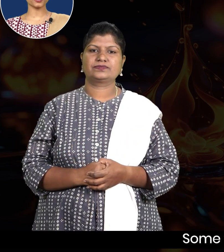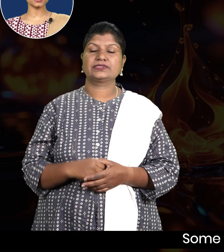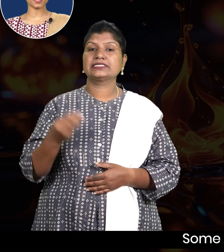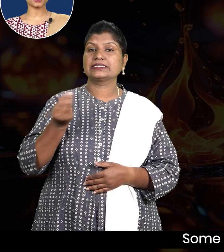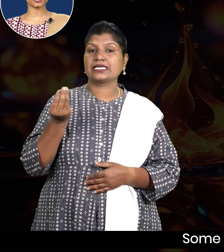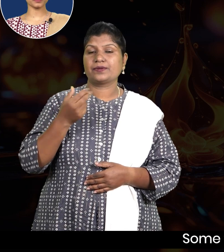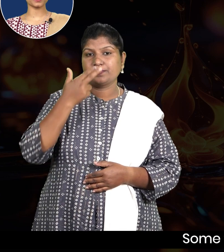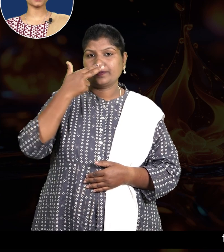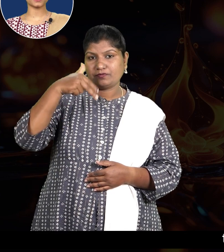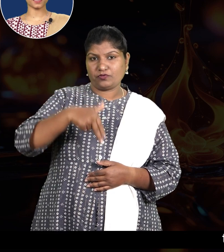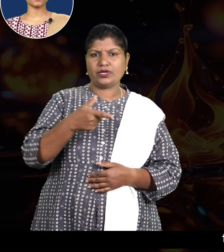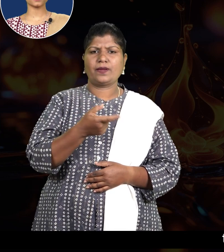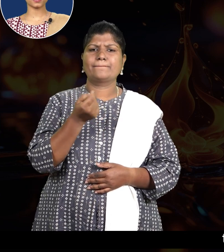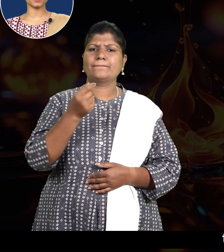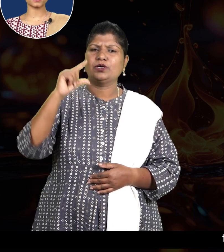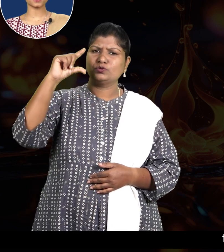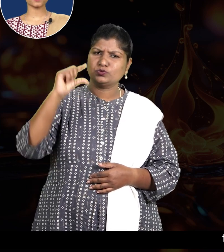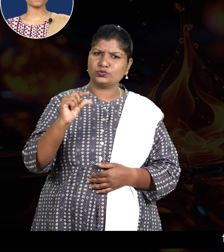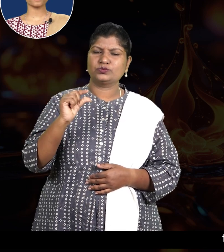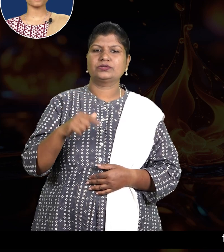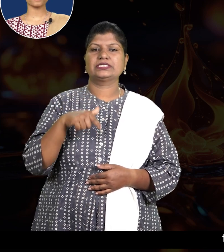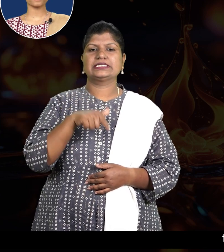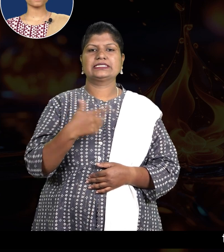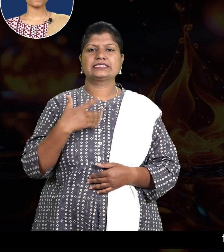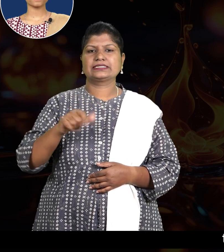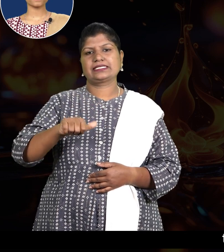Some fuels are cheaper than others.